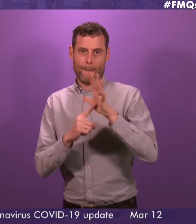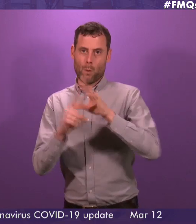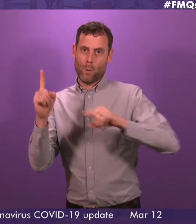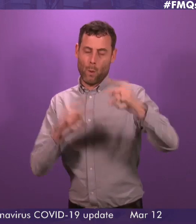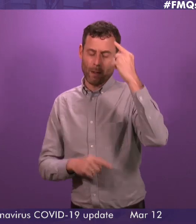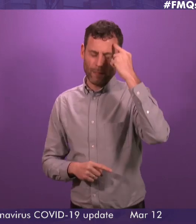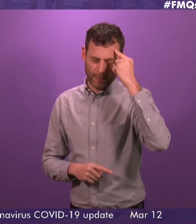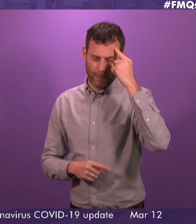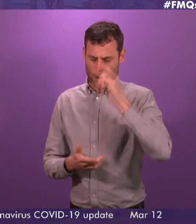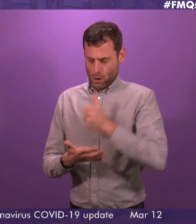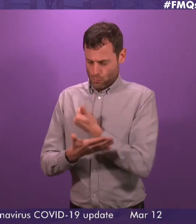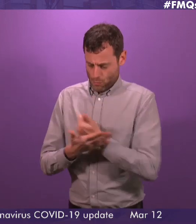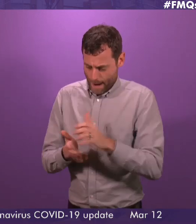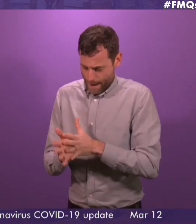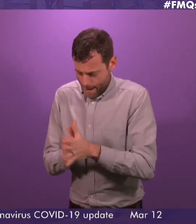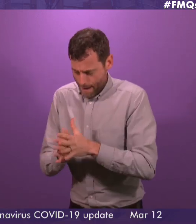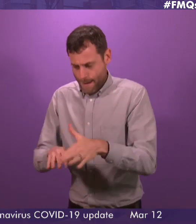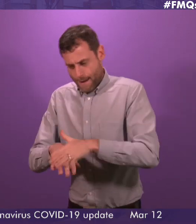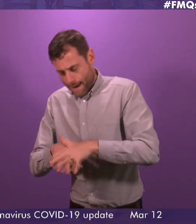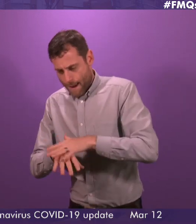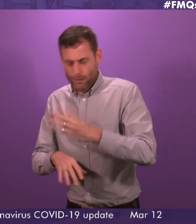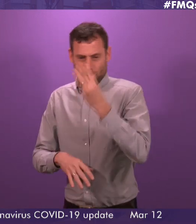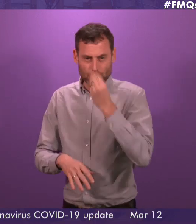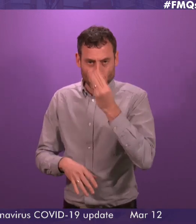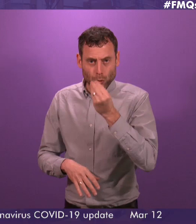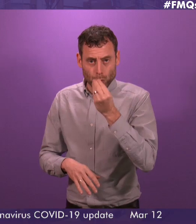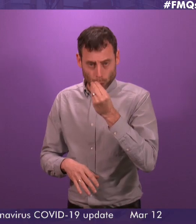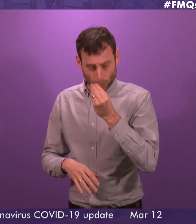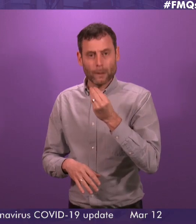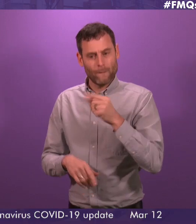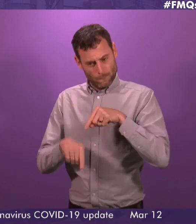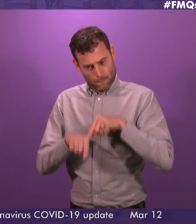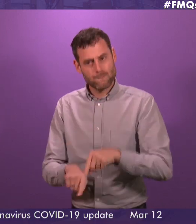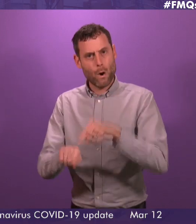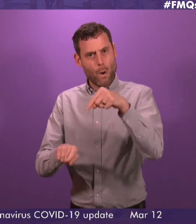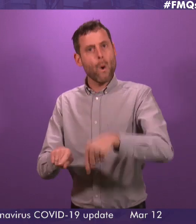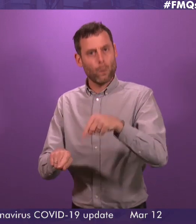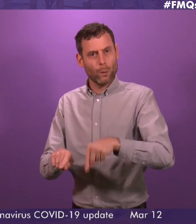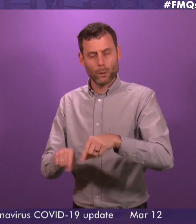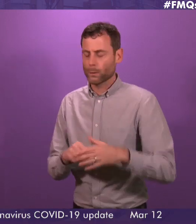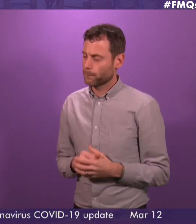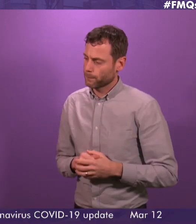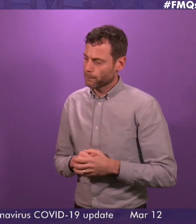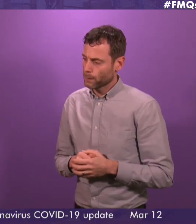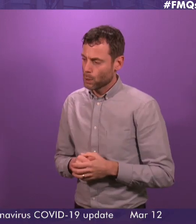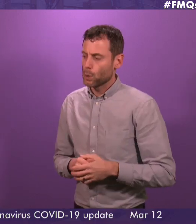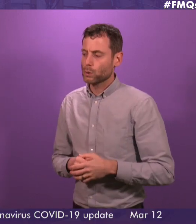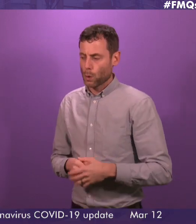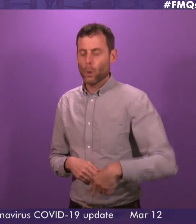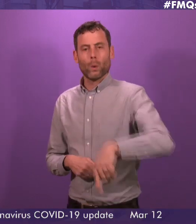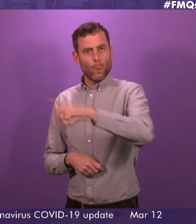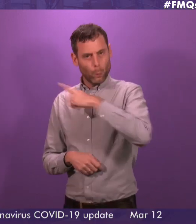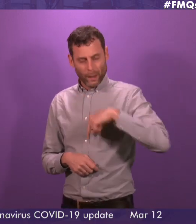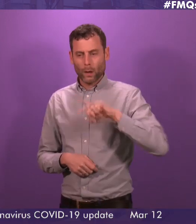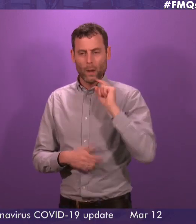encourage everyone to continue to apply those measures, and we will continue to keep the